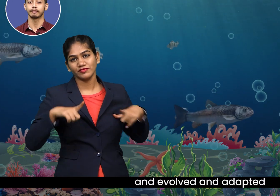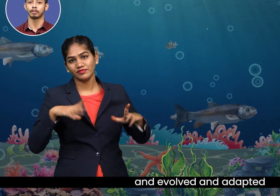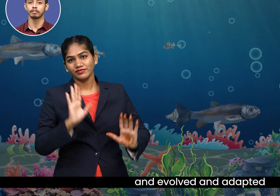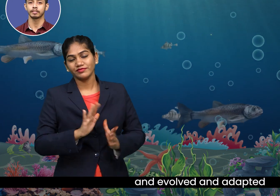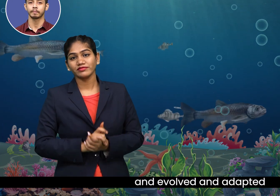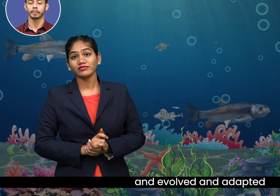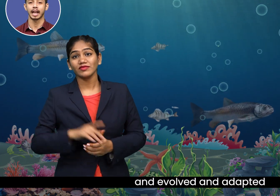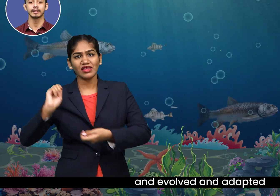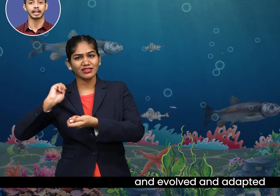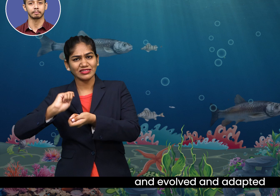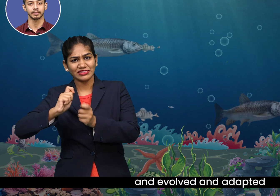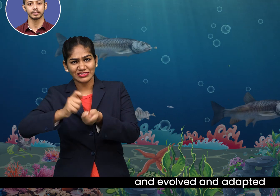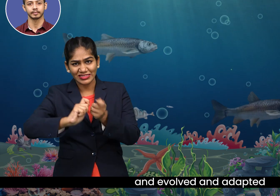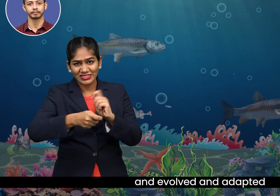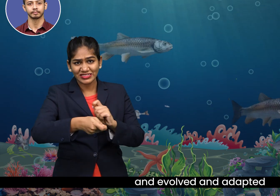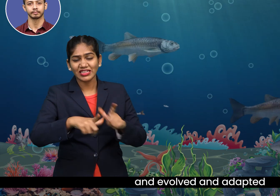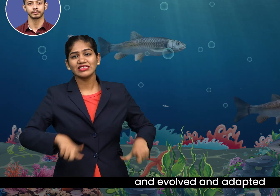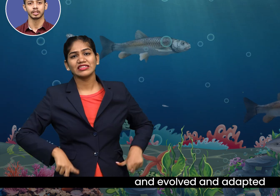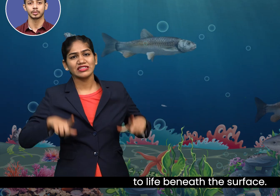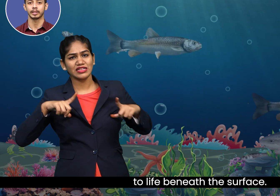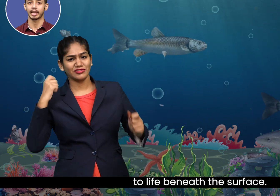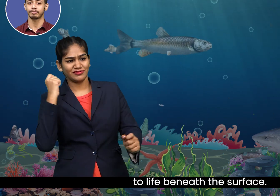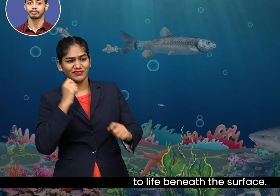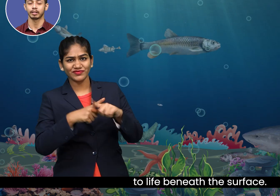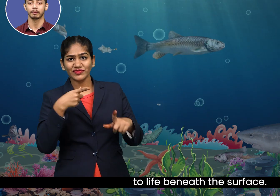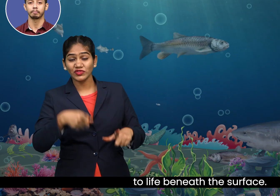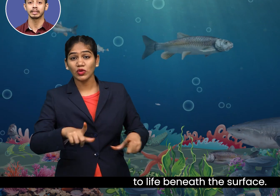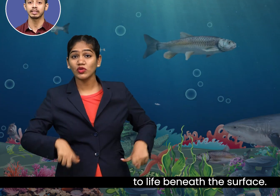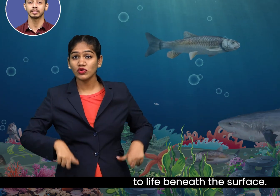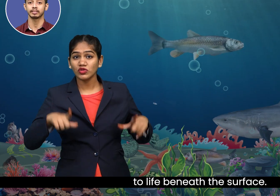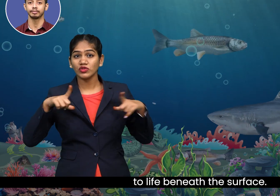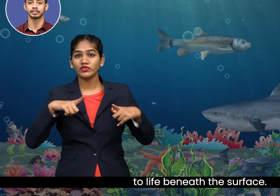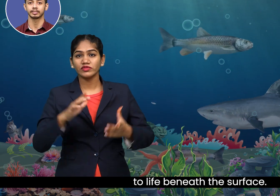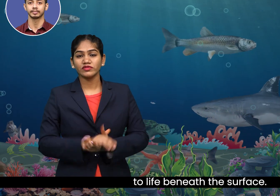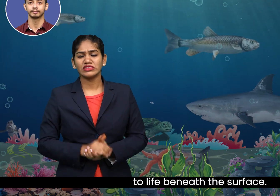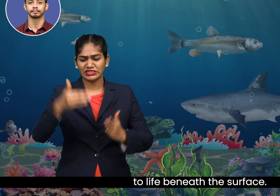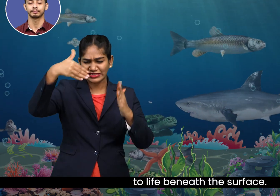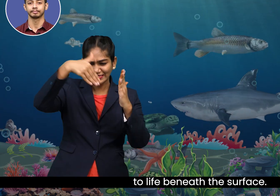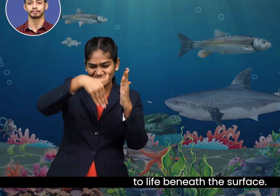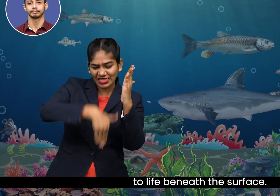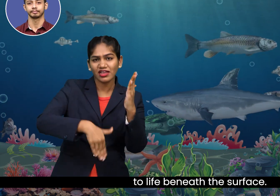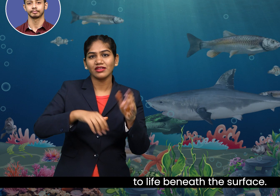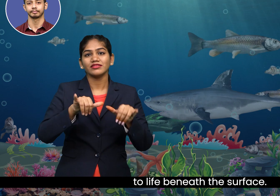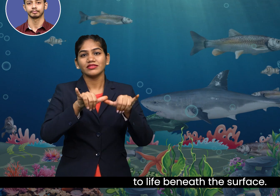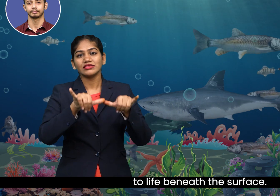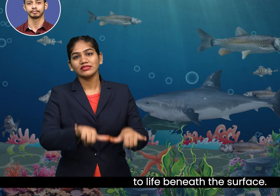and evolved and adapted to life beneath the surface.